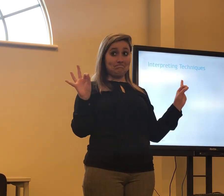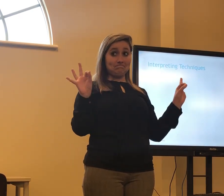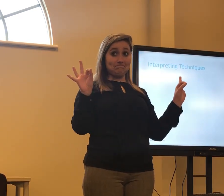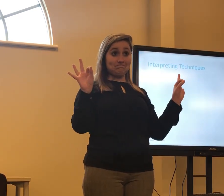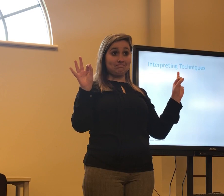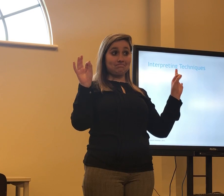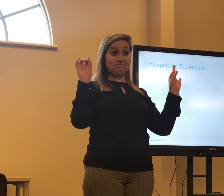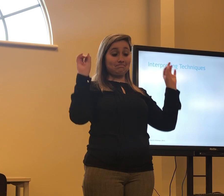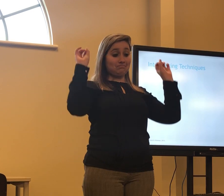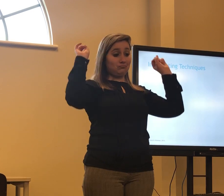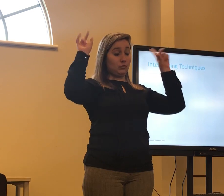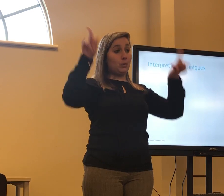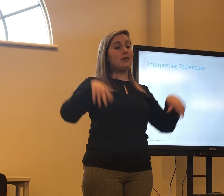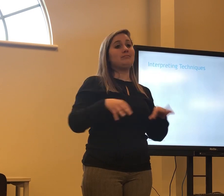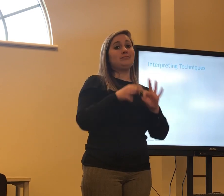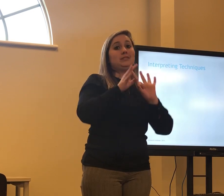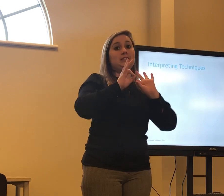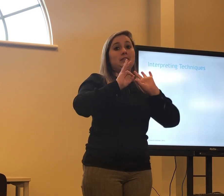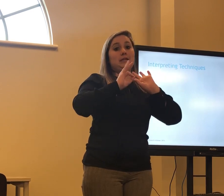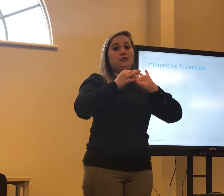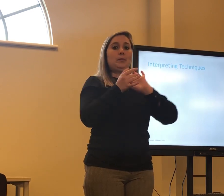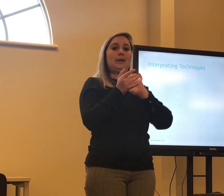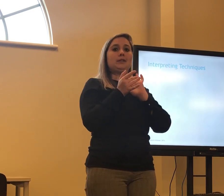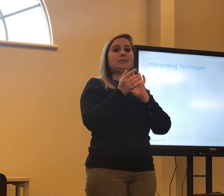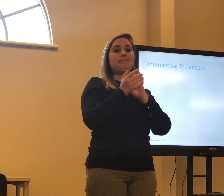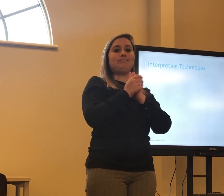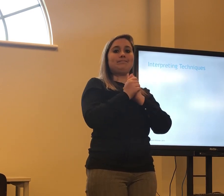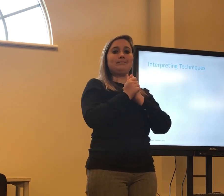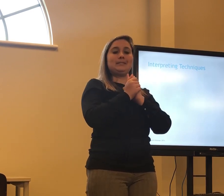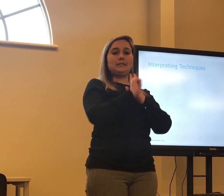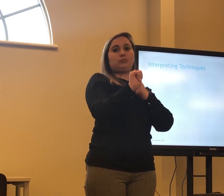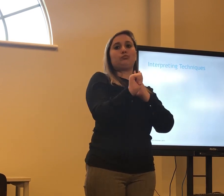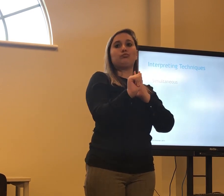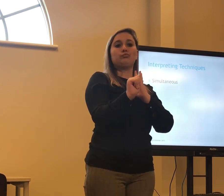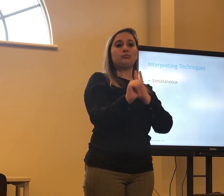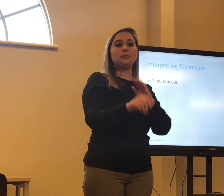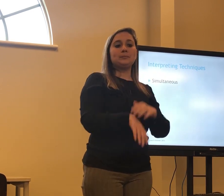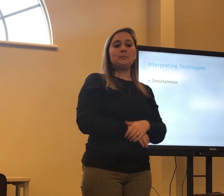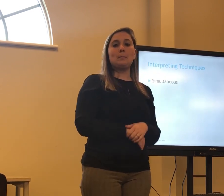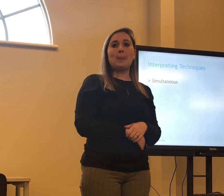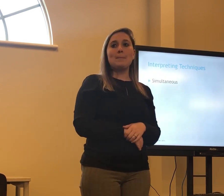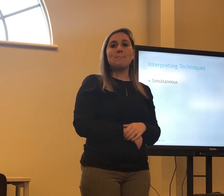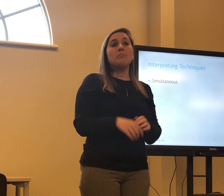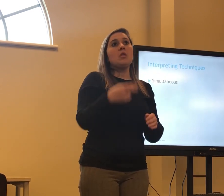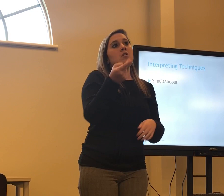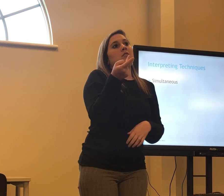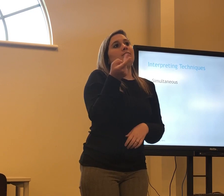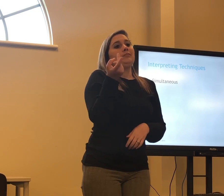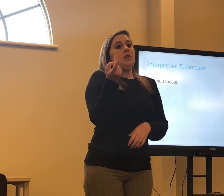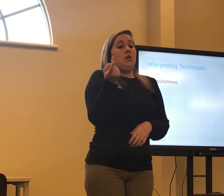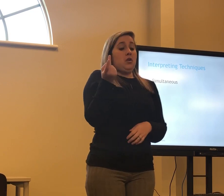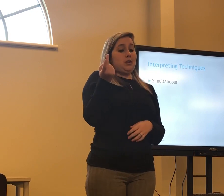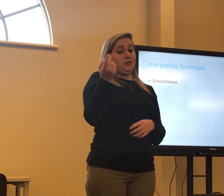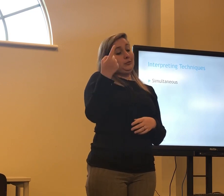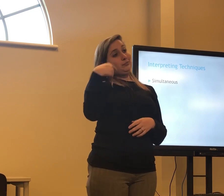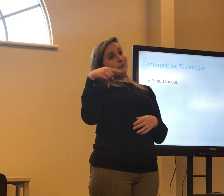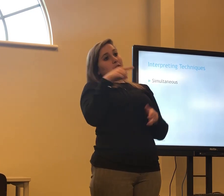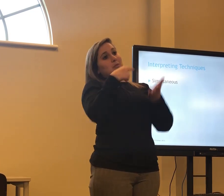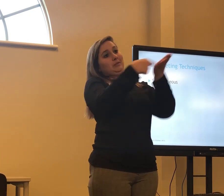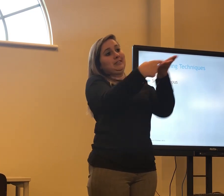Okay. Interpreting techniques. Yay. So we've talked about all this fun stuff of disfluent language